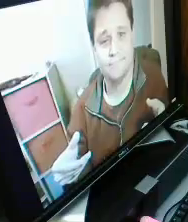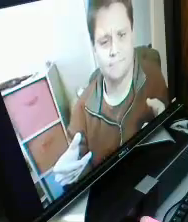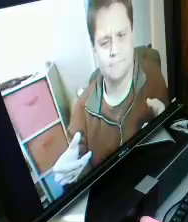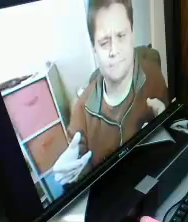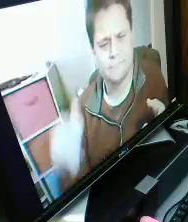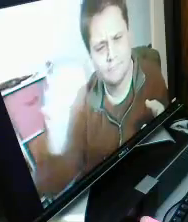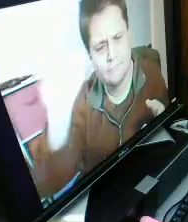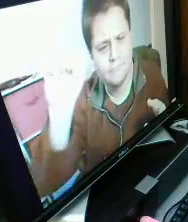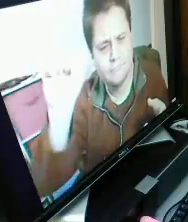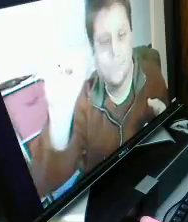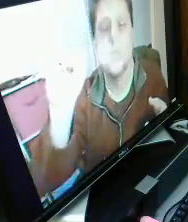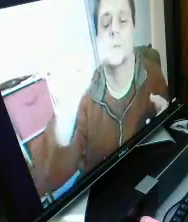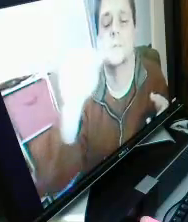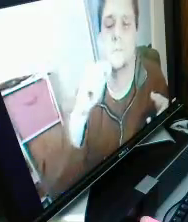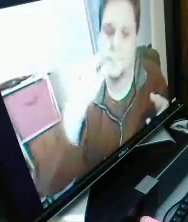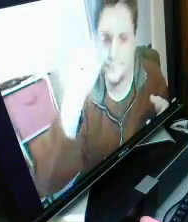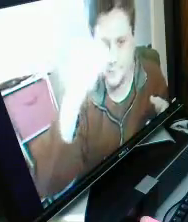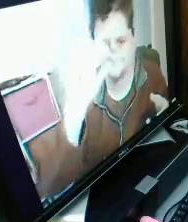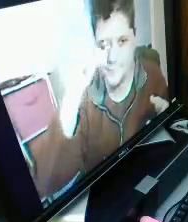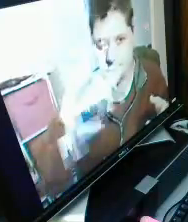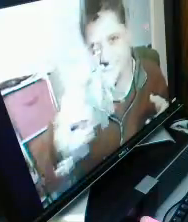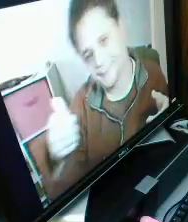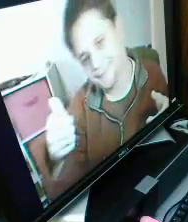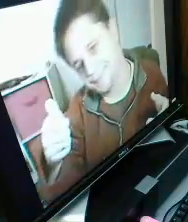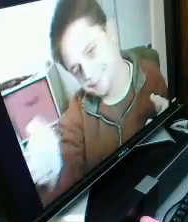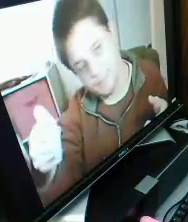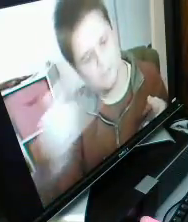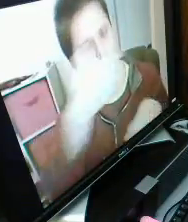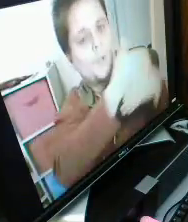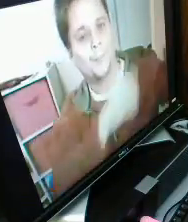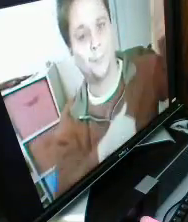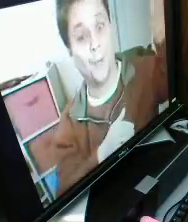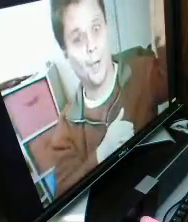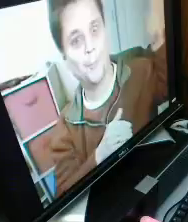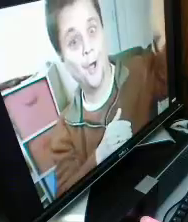door. And I knocked again. Oh, yeah, that's right. This person is deaf.